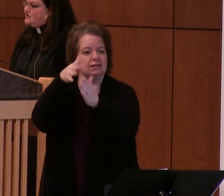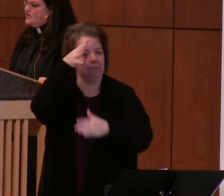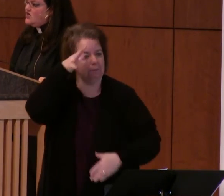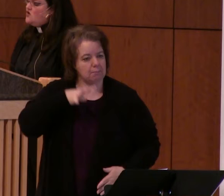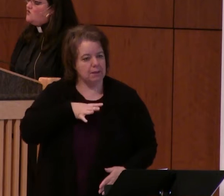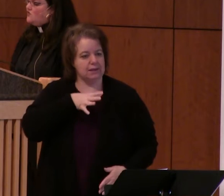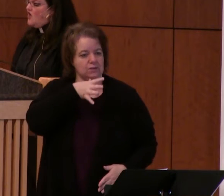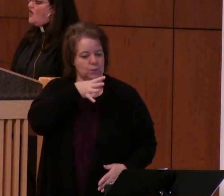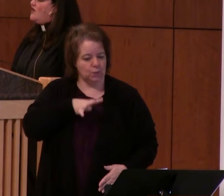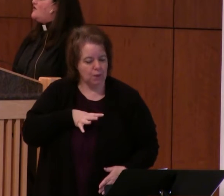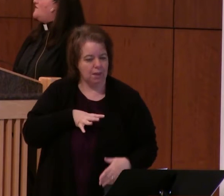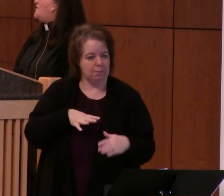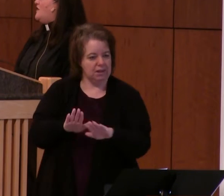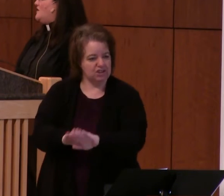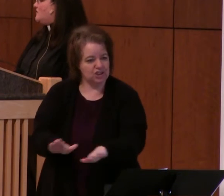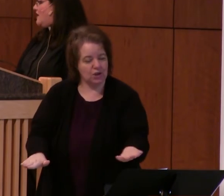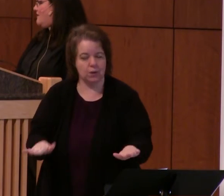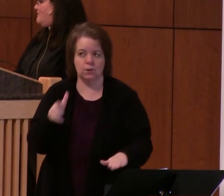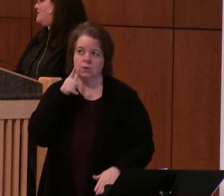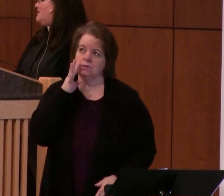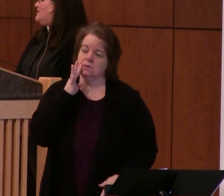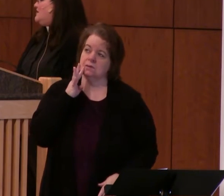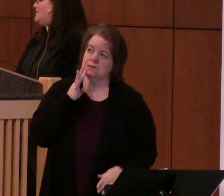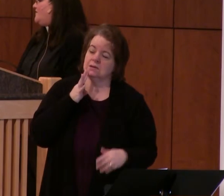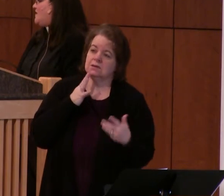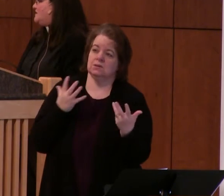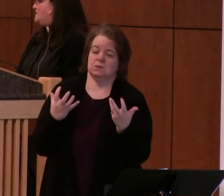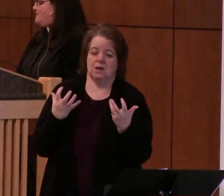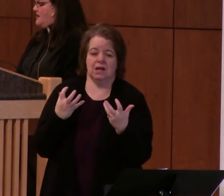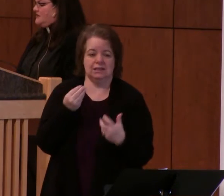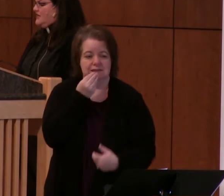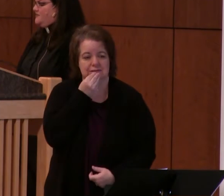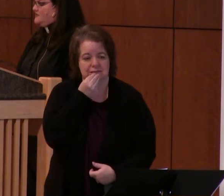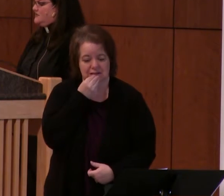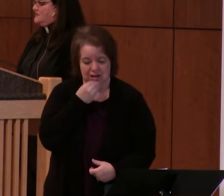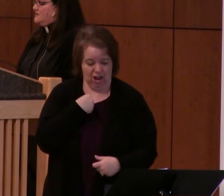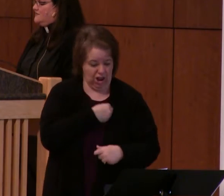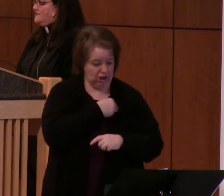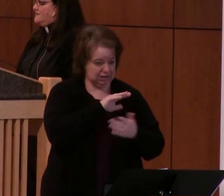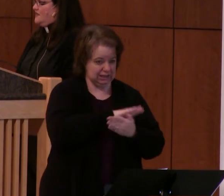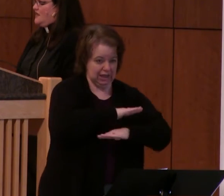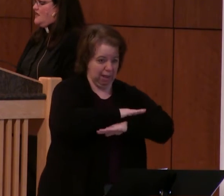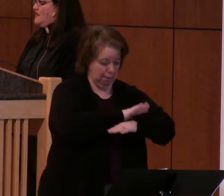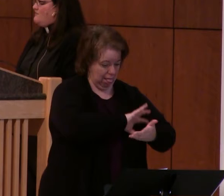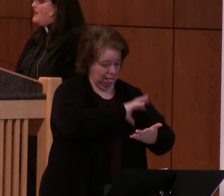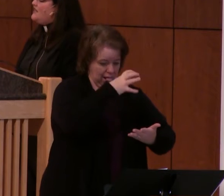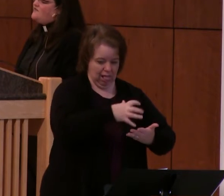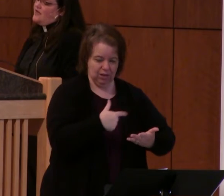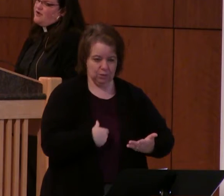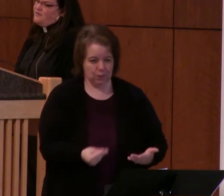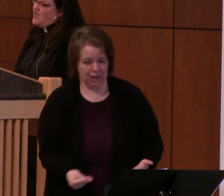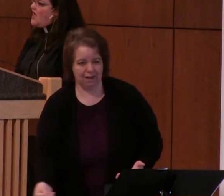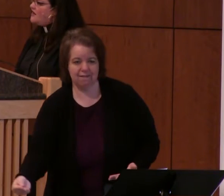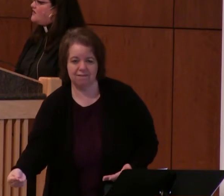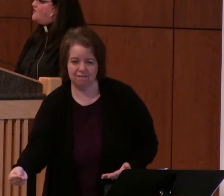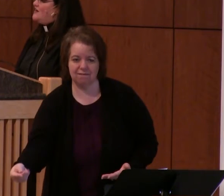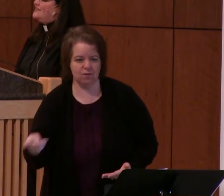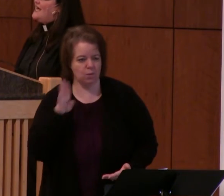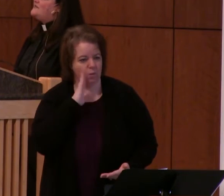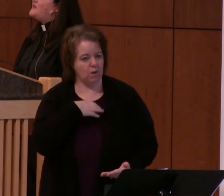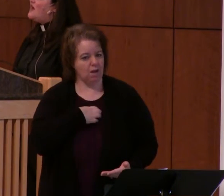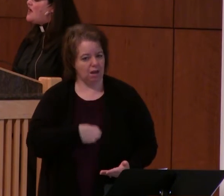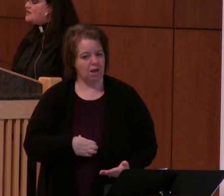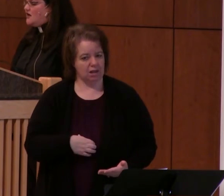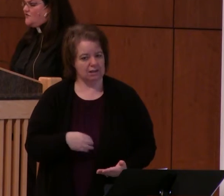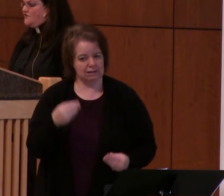and children who long for a crumb that falls from our tables. Many of them are beyond our